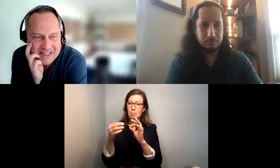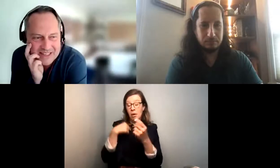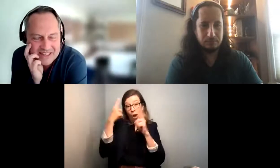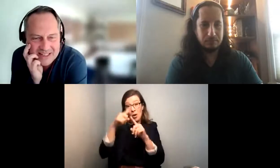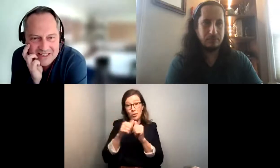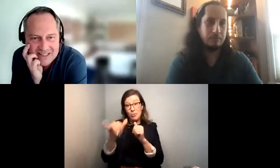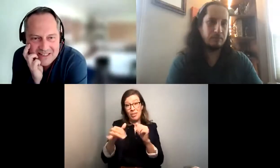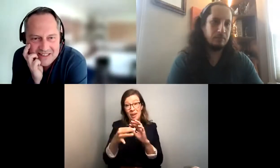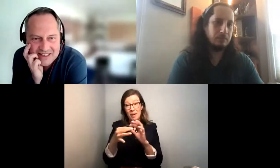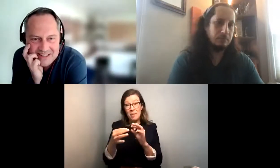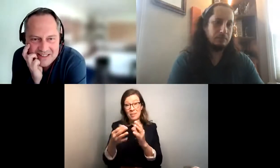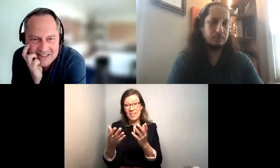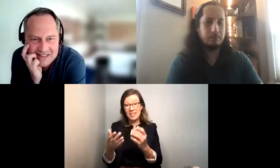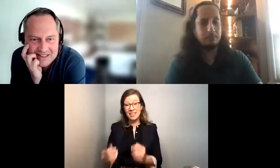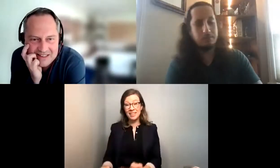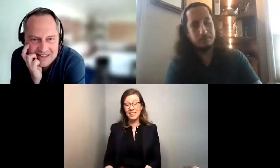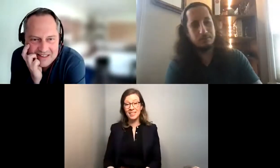statement.